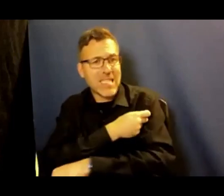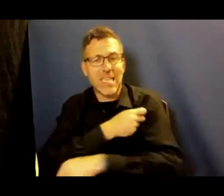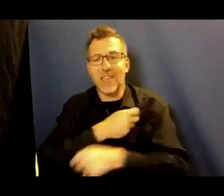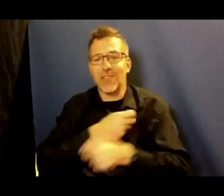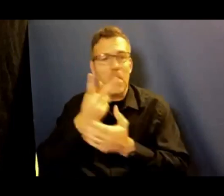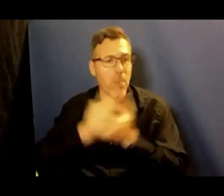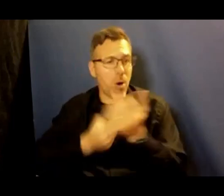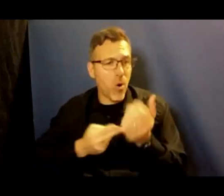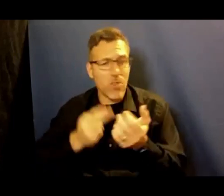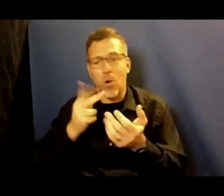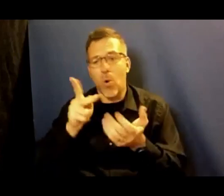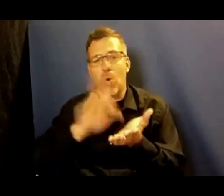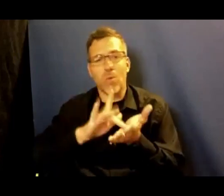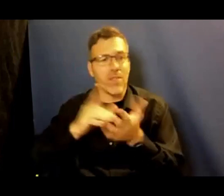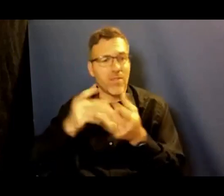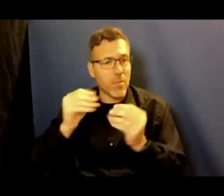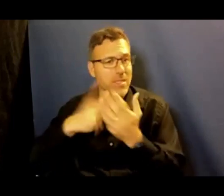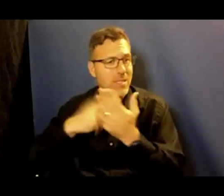come and see us.